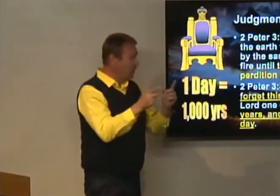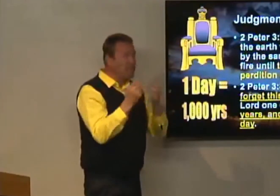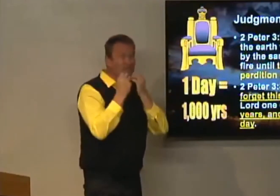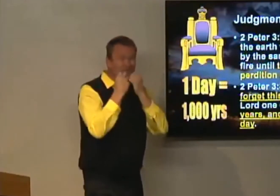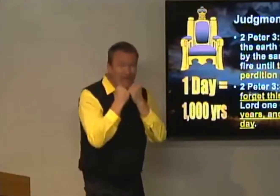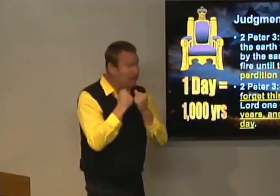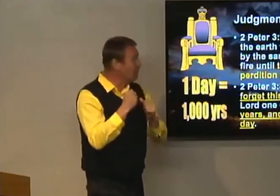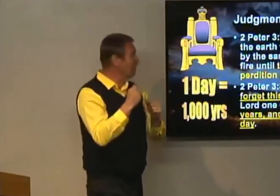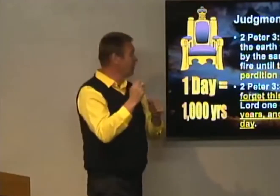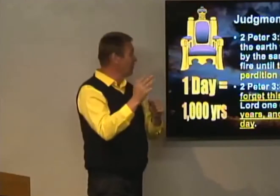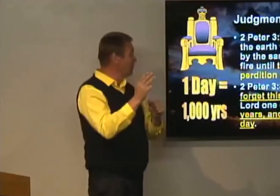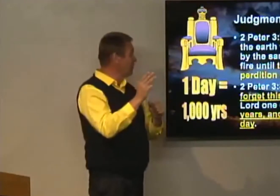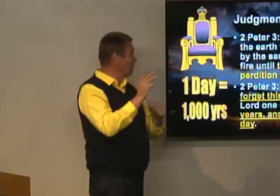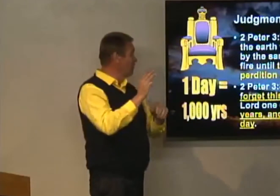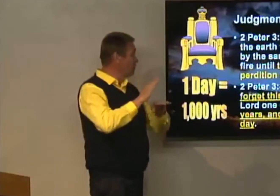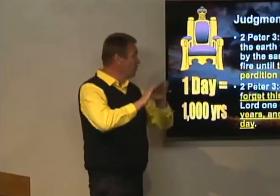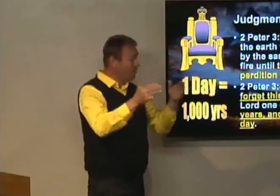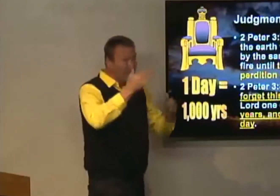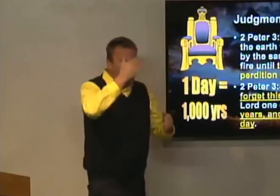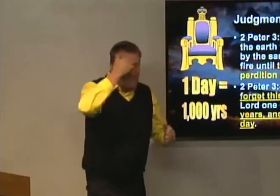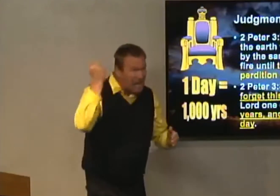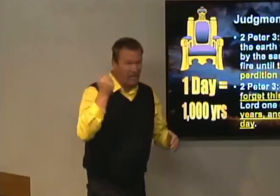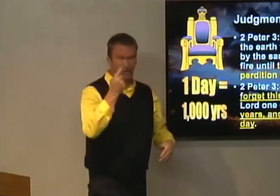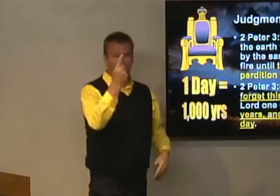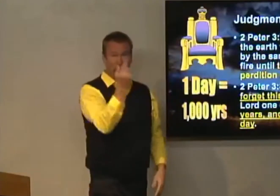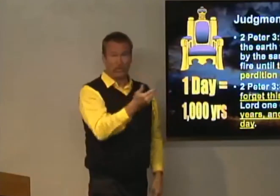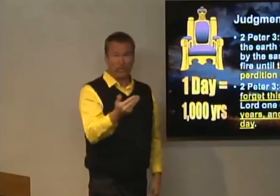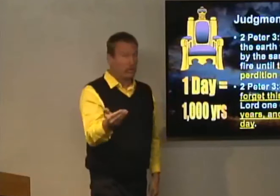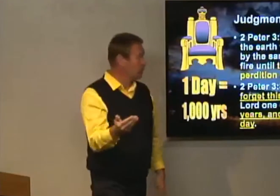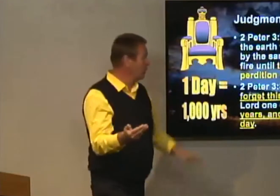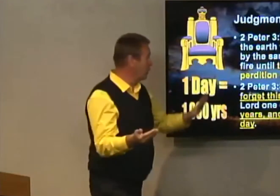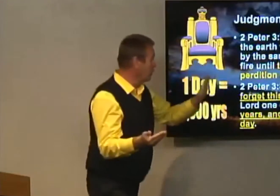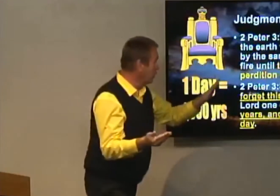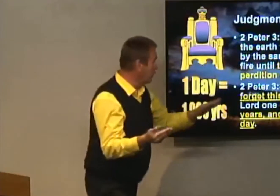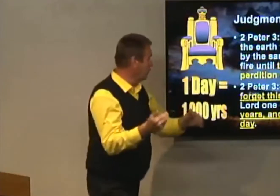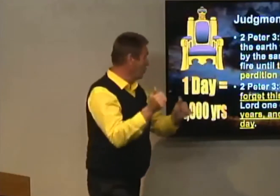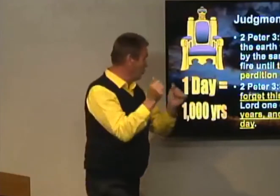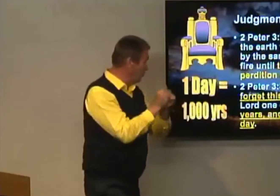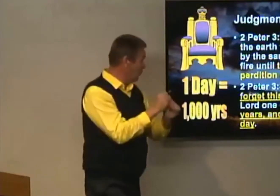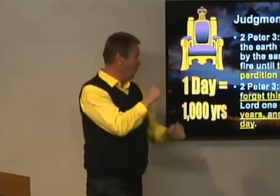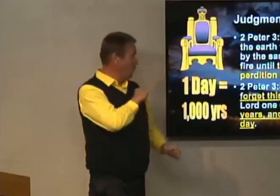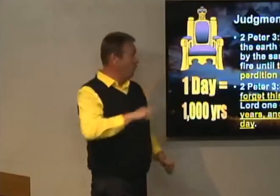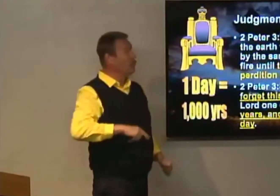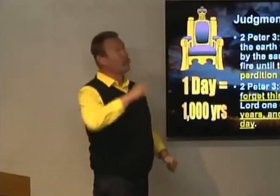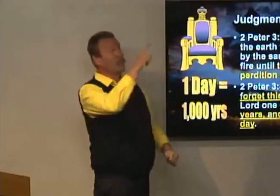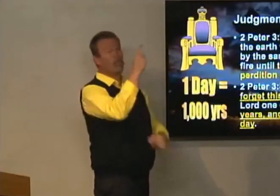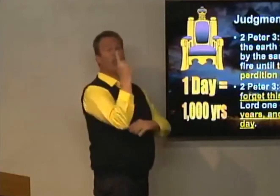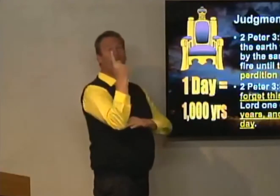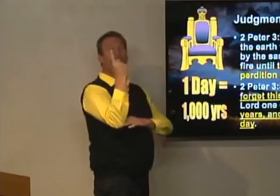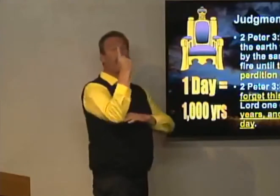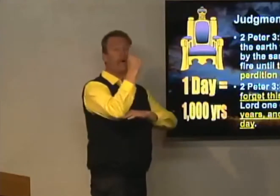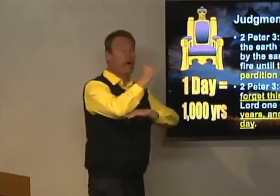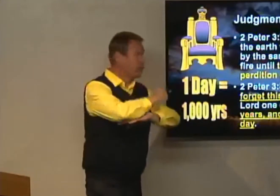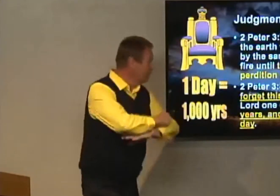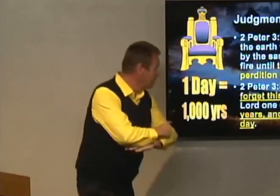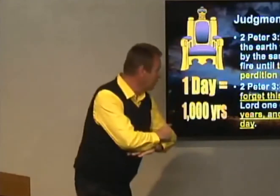God views that. It says, but beloved, do not forget this one thing, that with the Lord, one